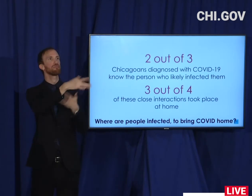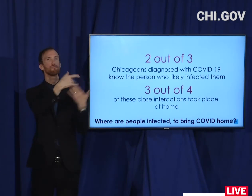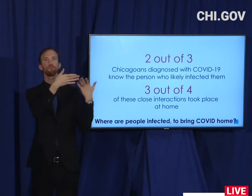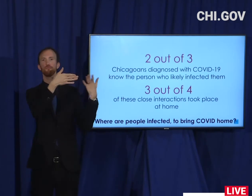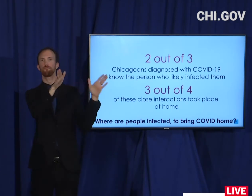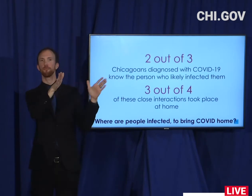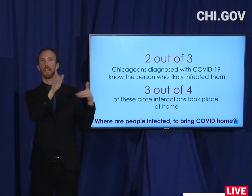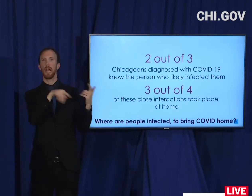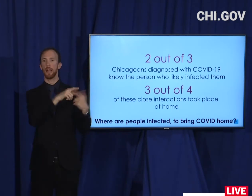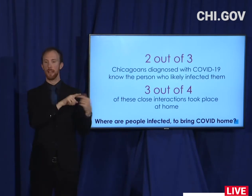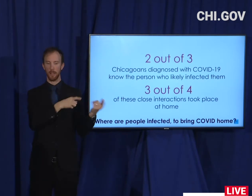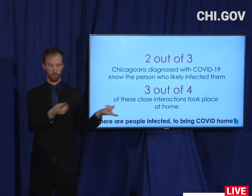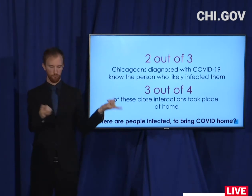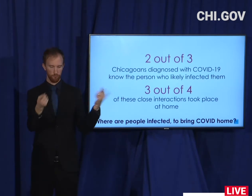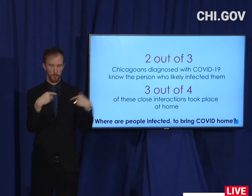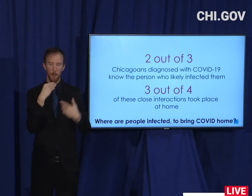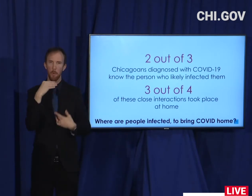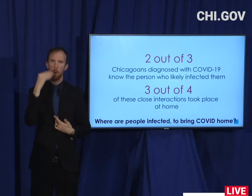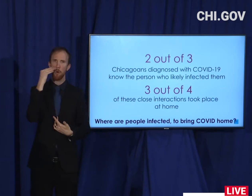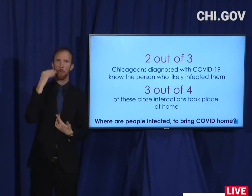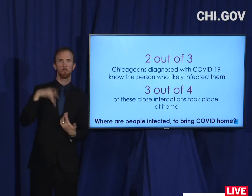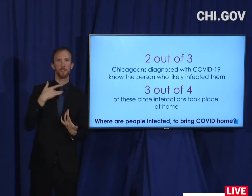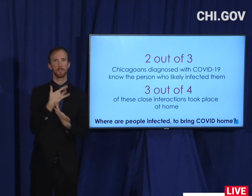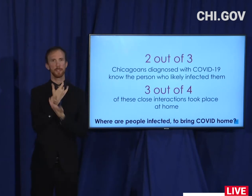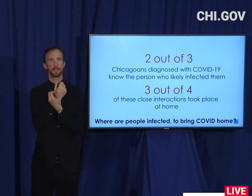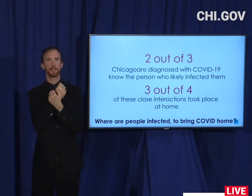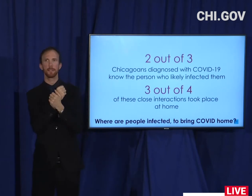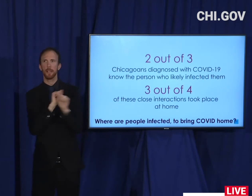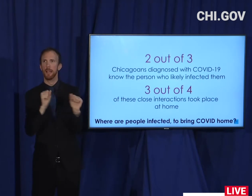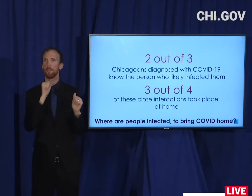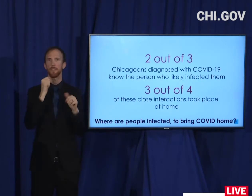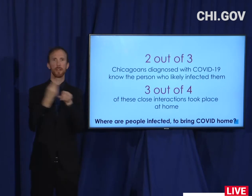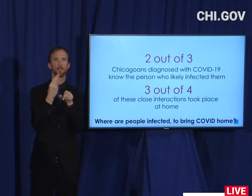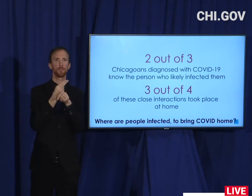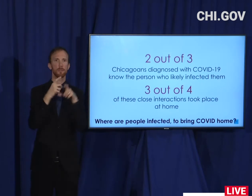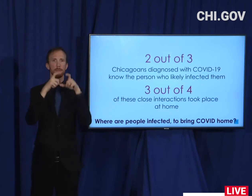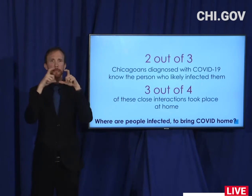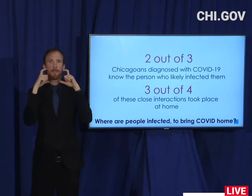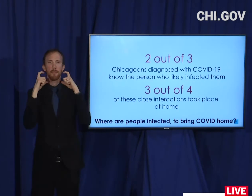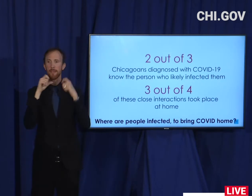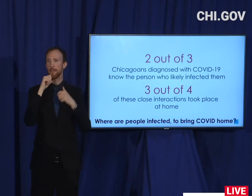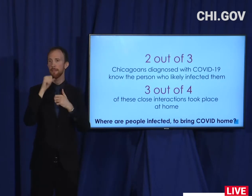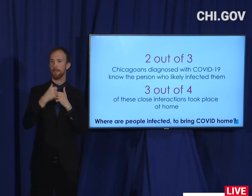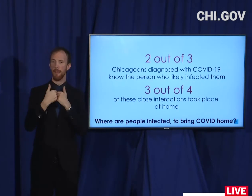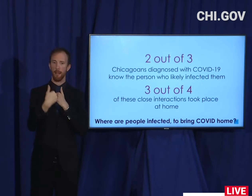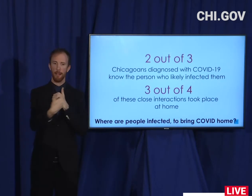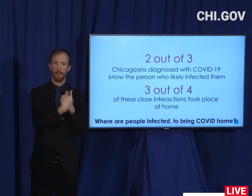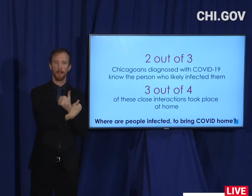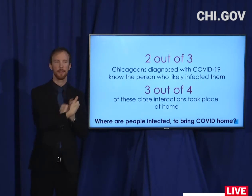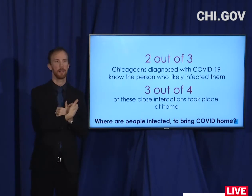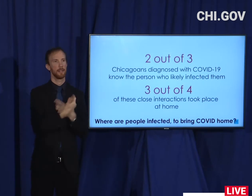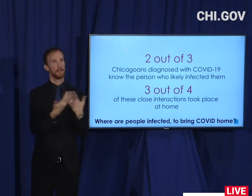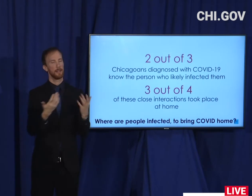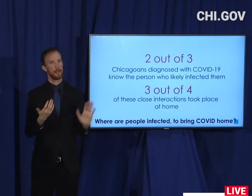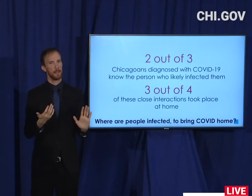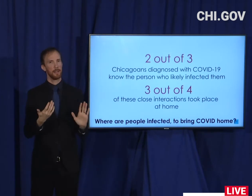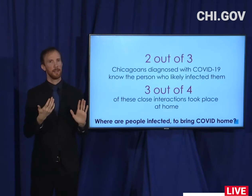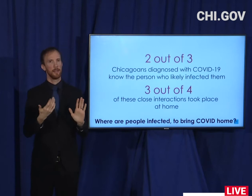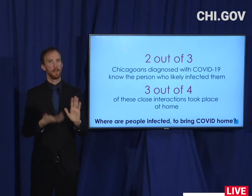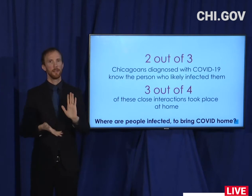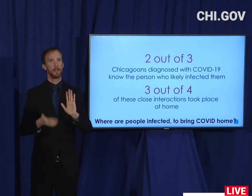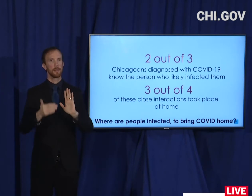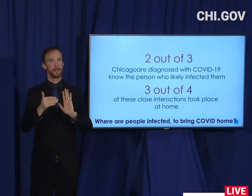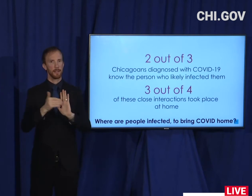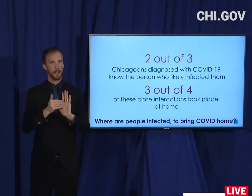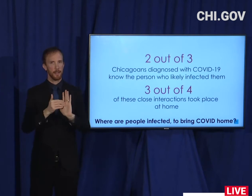you feel safe, to where you're not wearing your mask, you're not social distancing. So it stands still. I do not want you